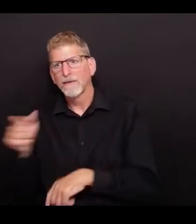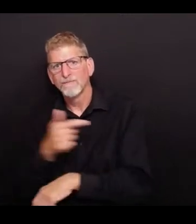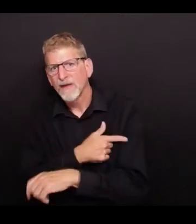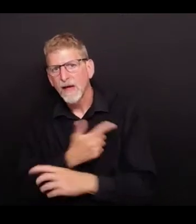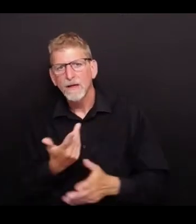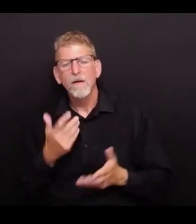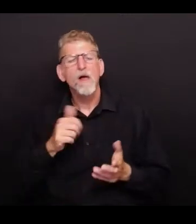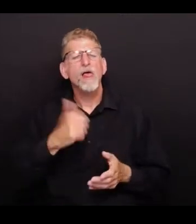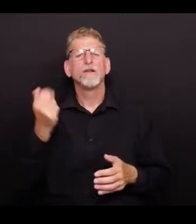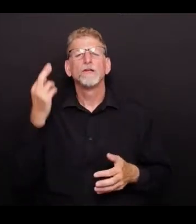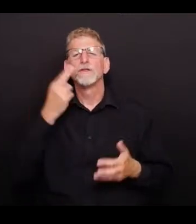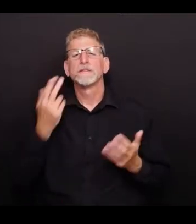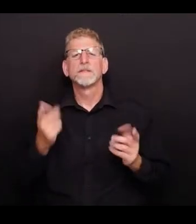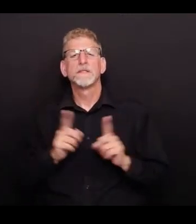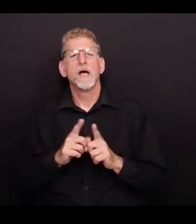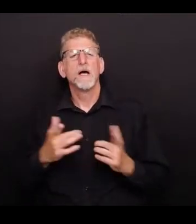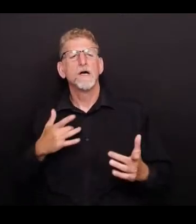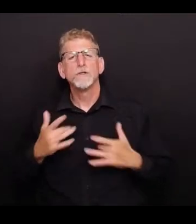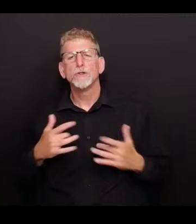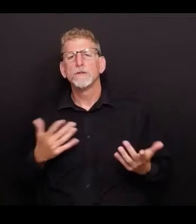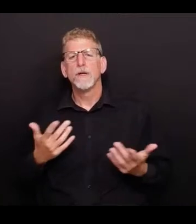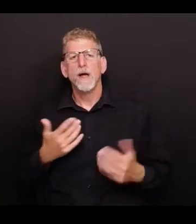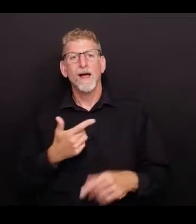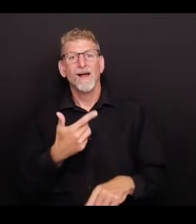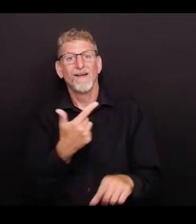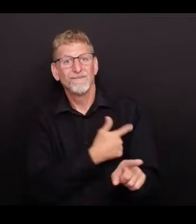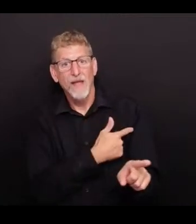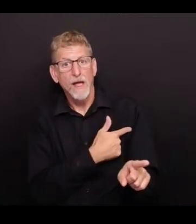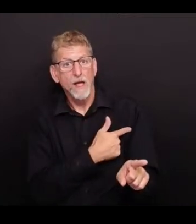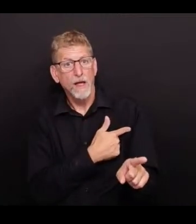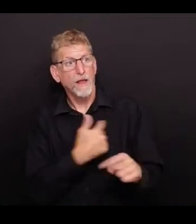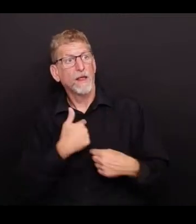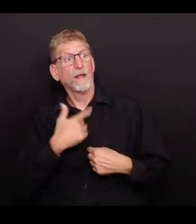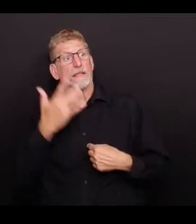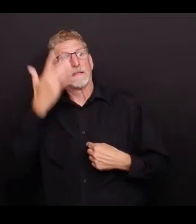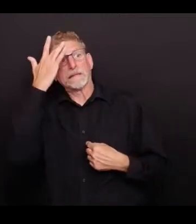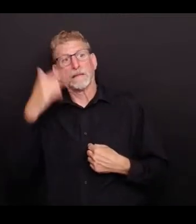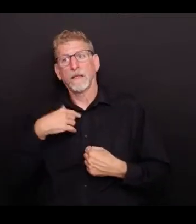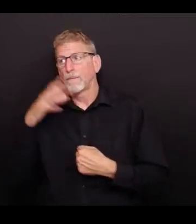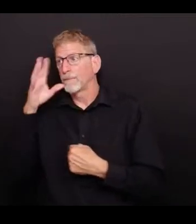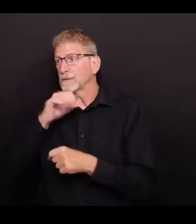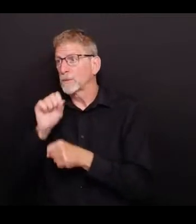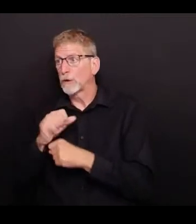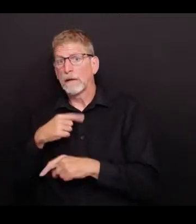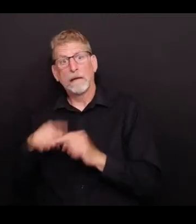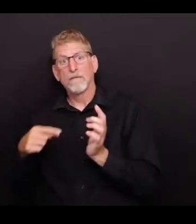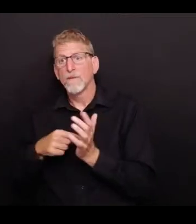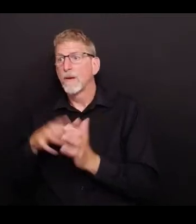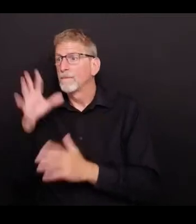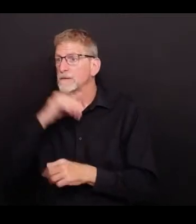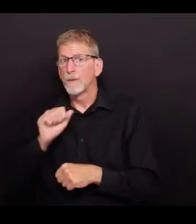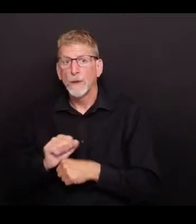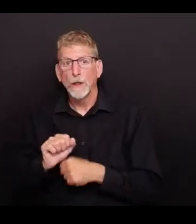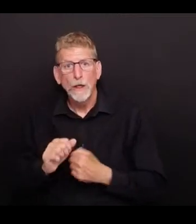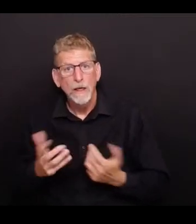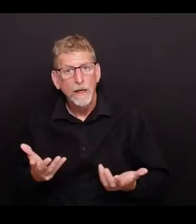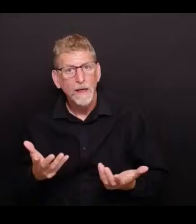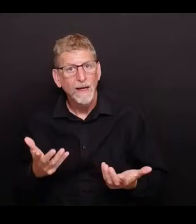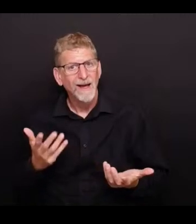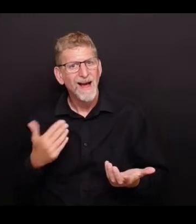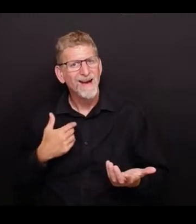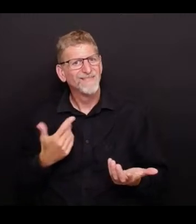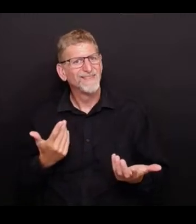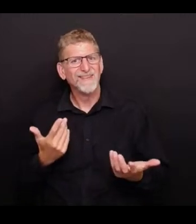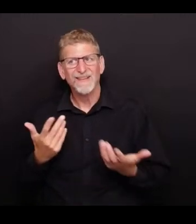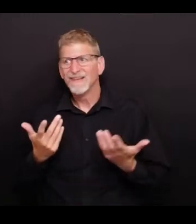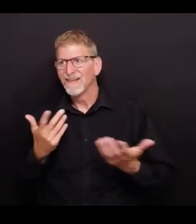or concerned about side effects and then potentially missing work, and then having to deal